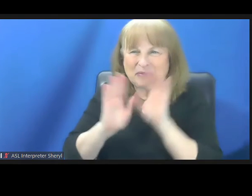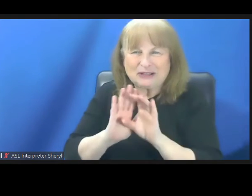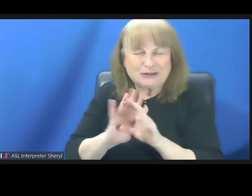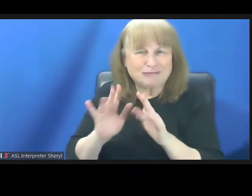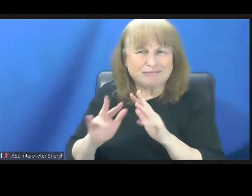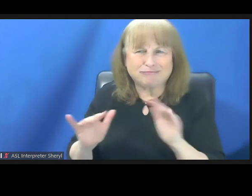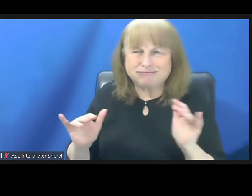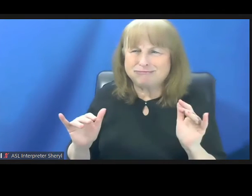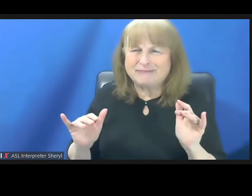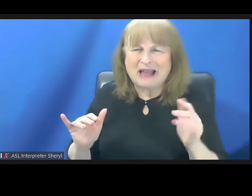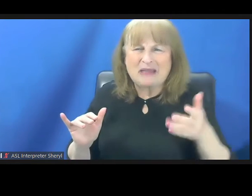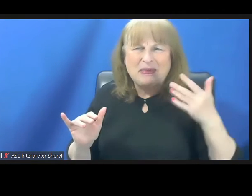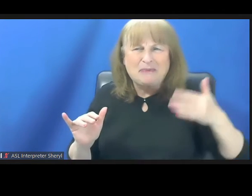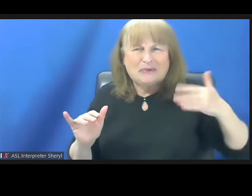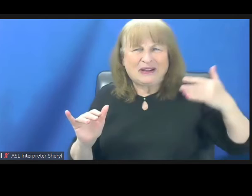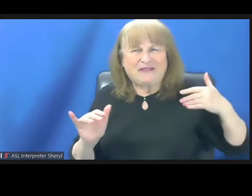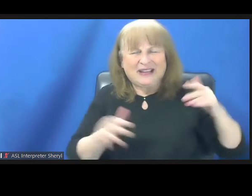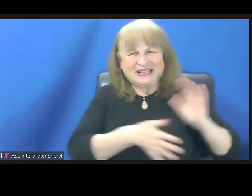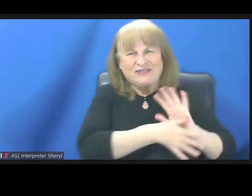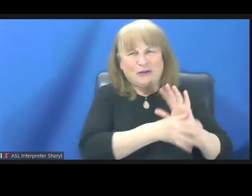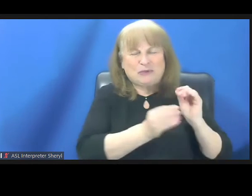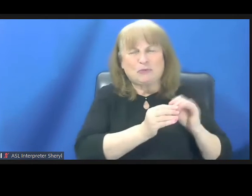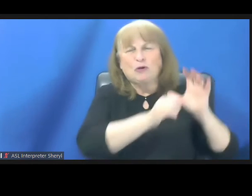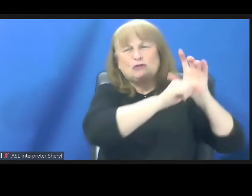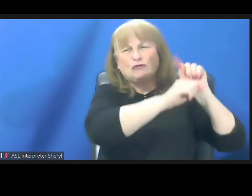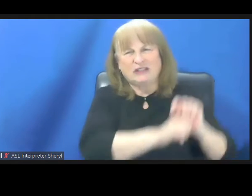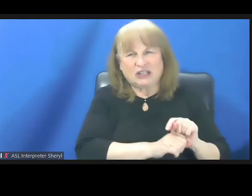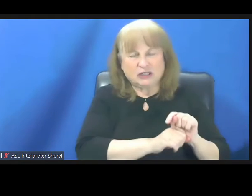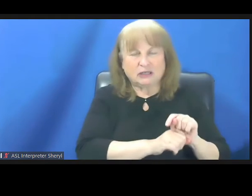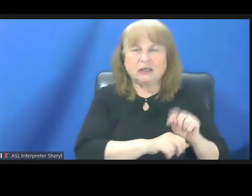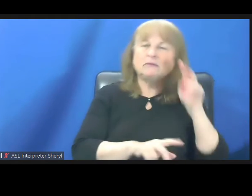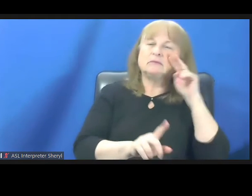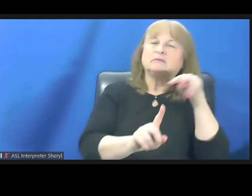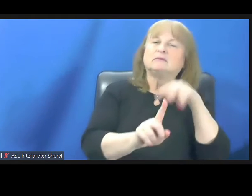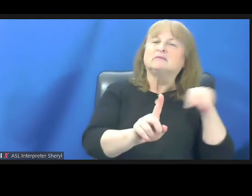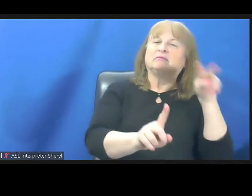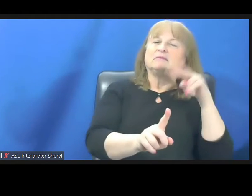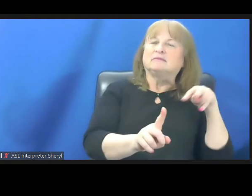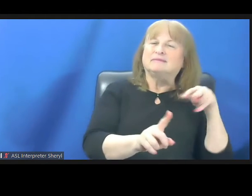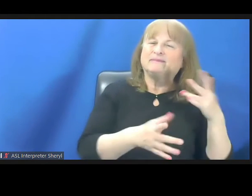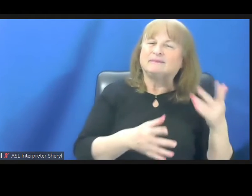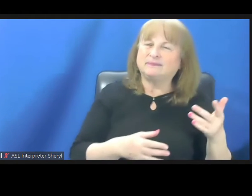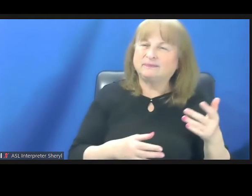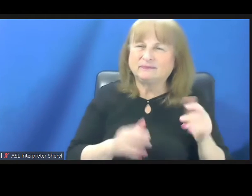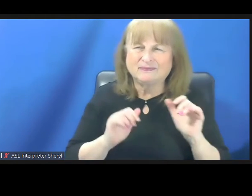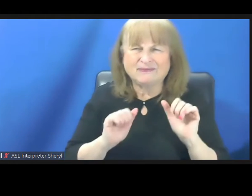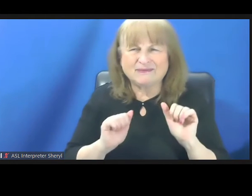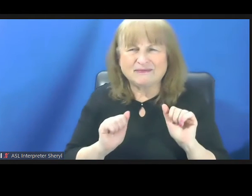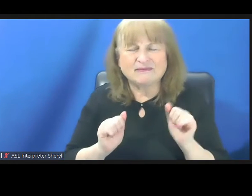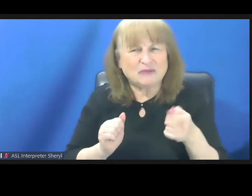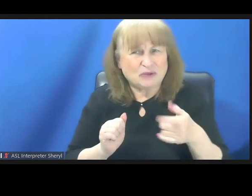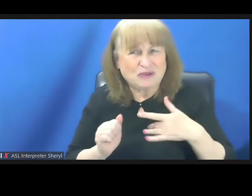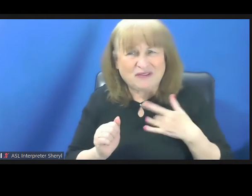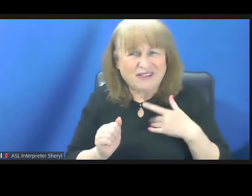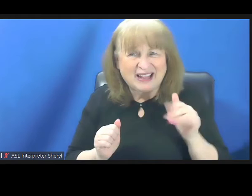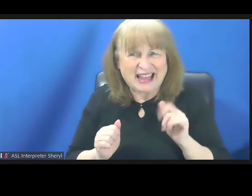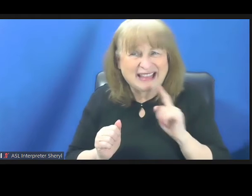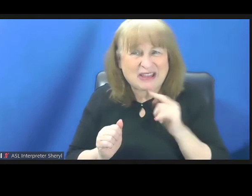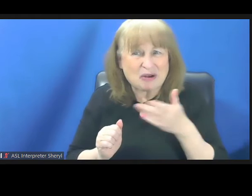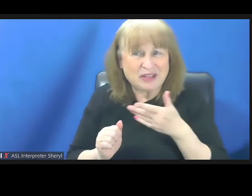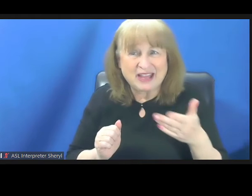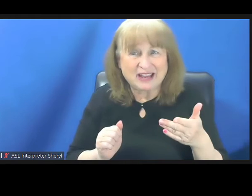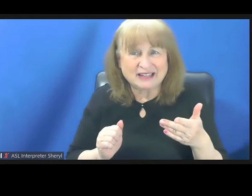all of the previous films, which were much more traditionally observational and stuff. And Can you know? Do you feel like there are things that